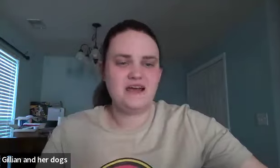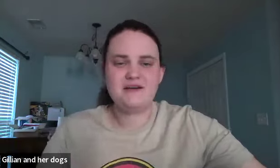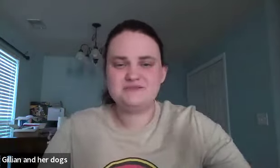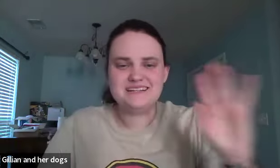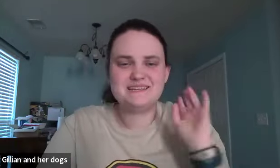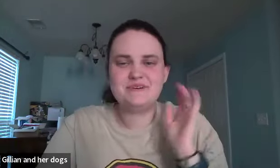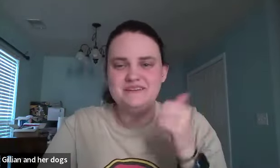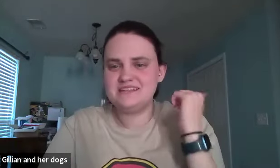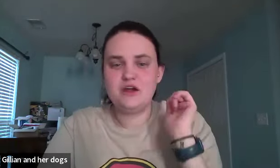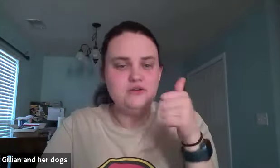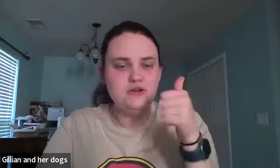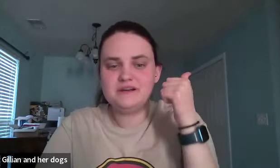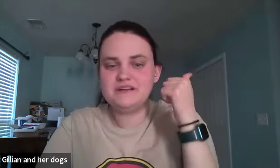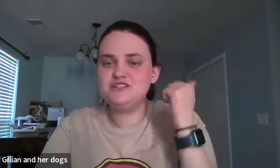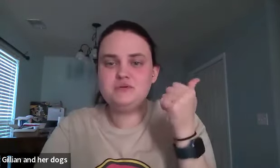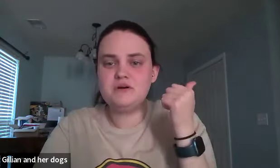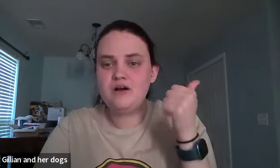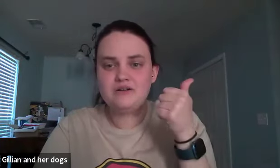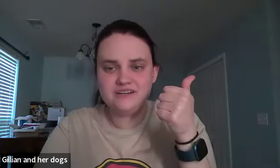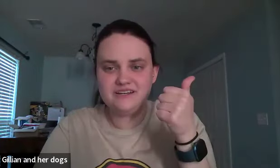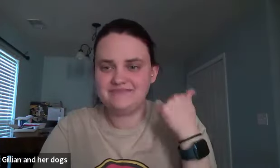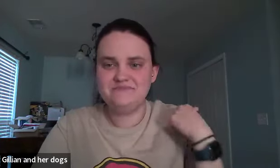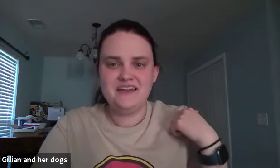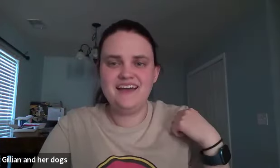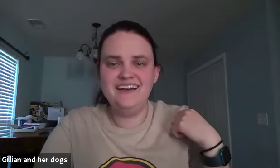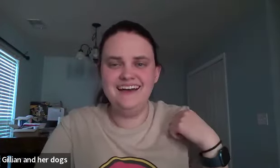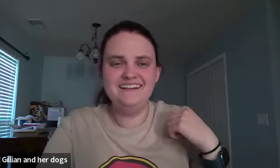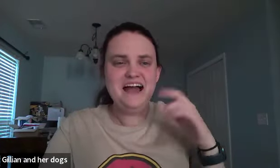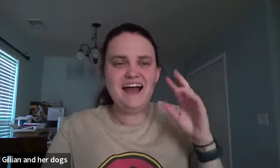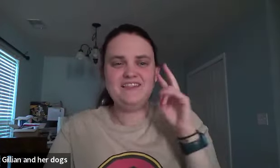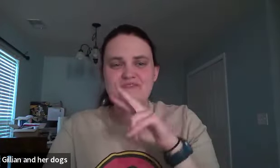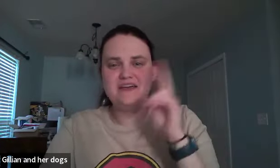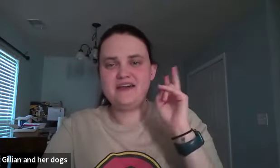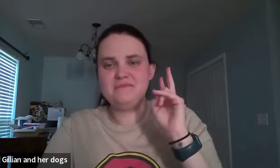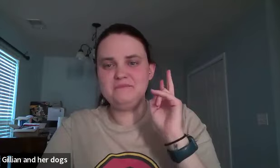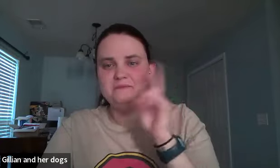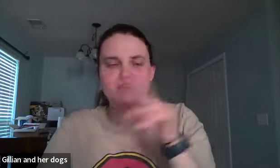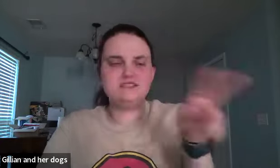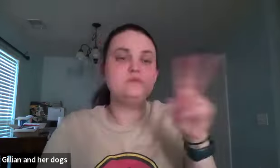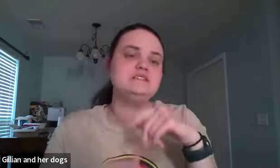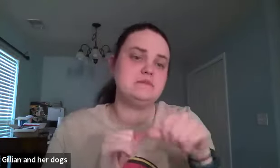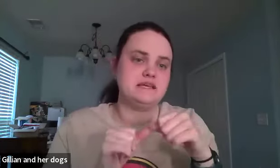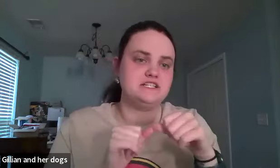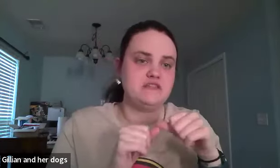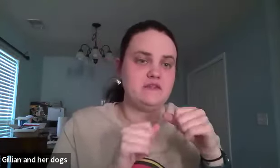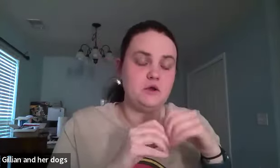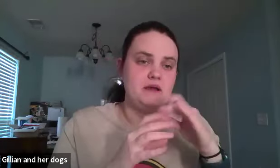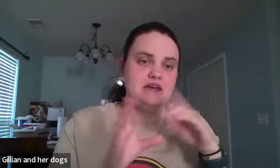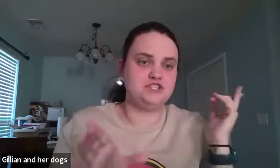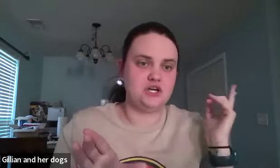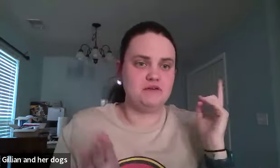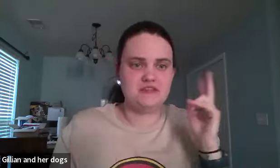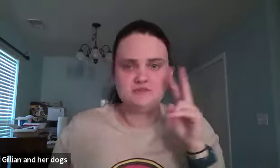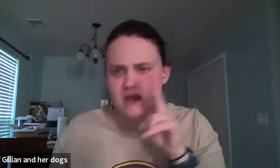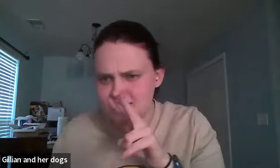Sorry, I was reading, someone said, "Oh, no worries, you are all good." I love that someone sent a message saying that they're about to have to jump off. That's why I